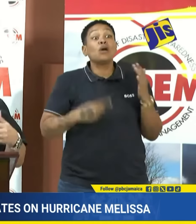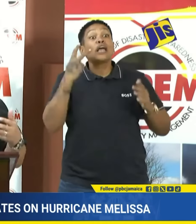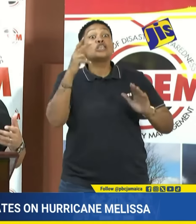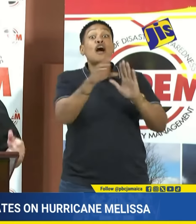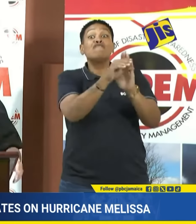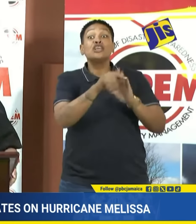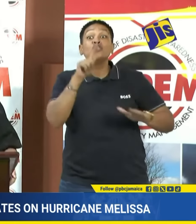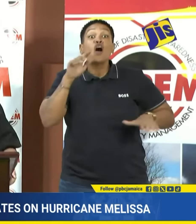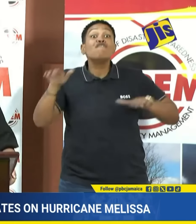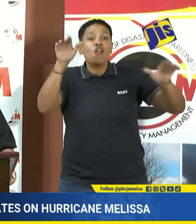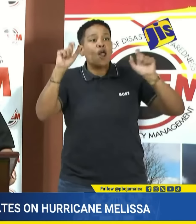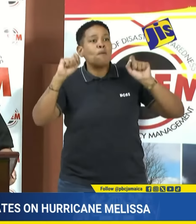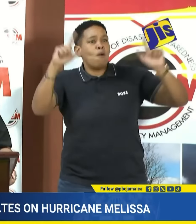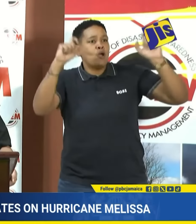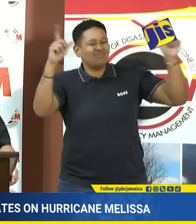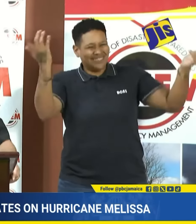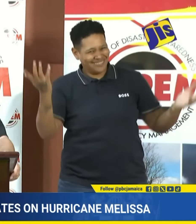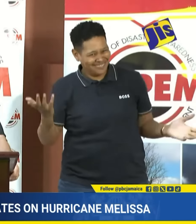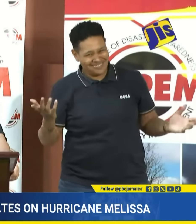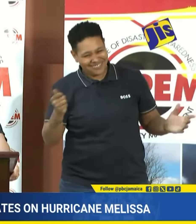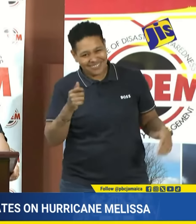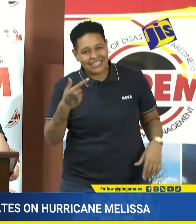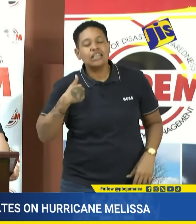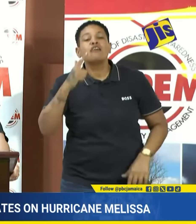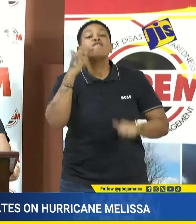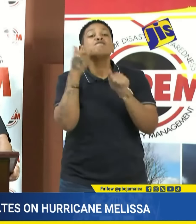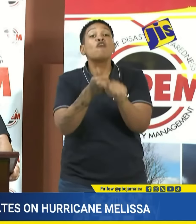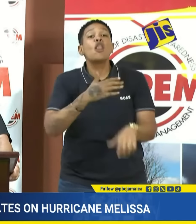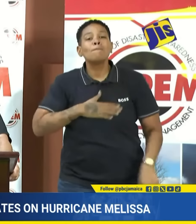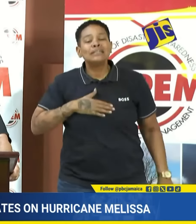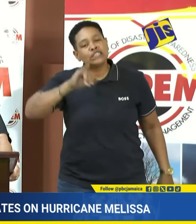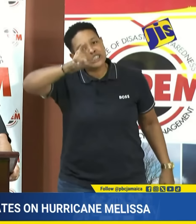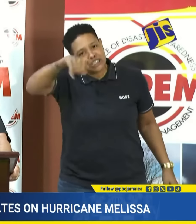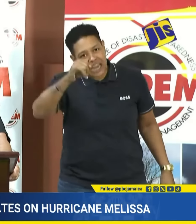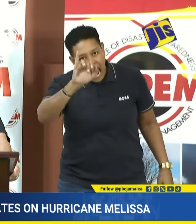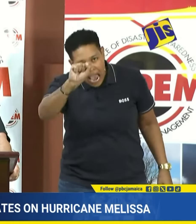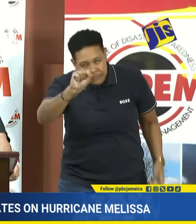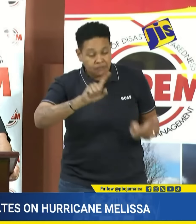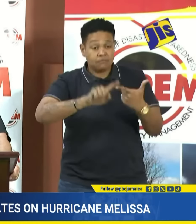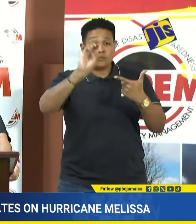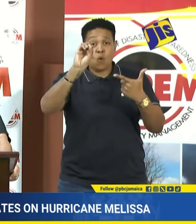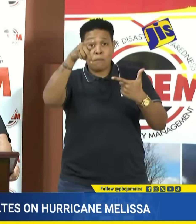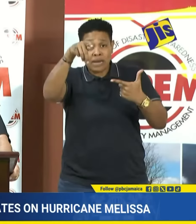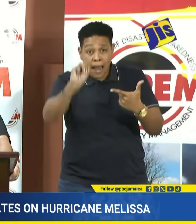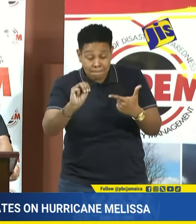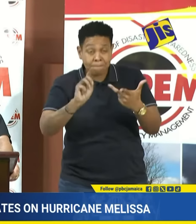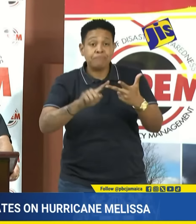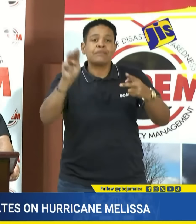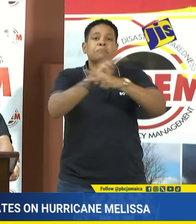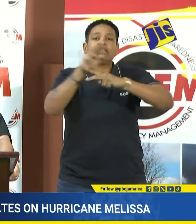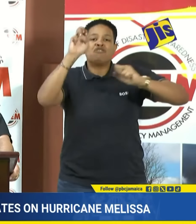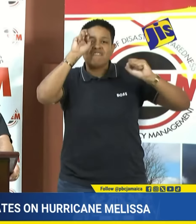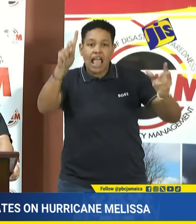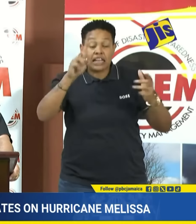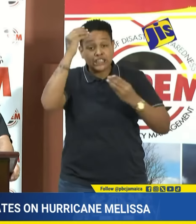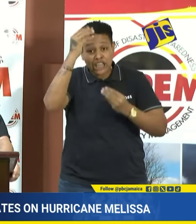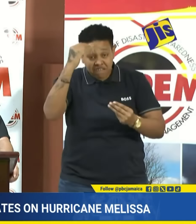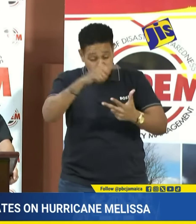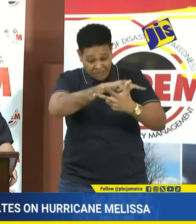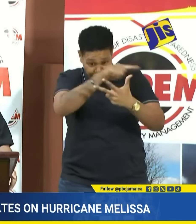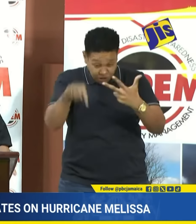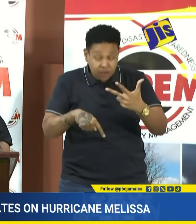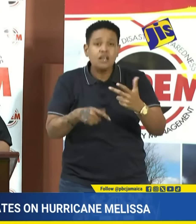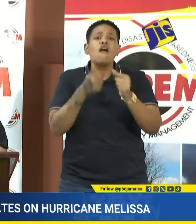because of flooding that's being posted as now. So we encourage you to follow JIS, follow OPM, follow the Ministry of Education and